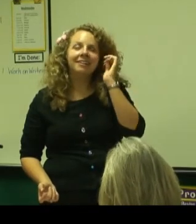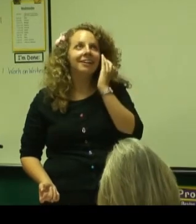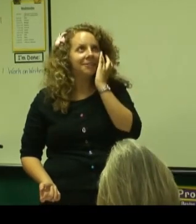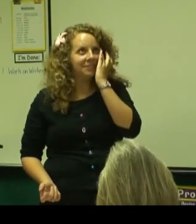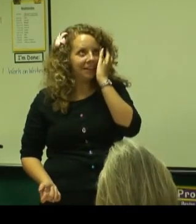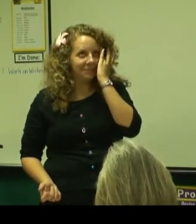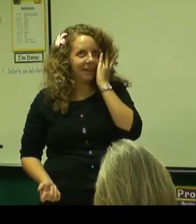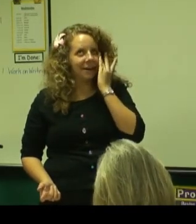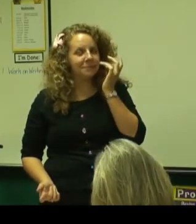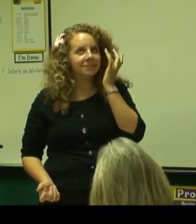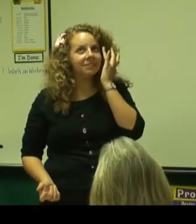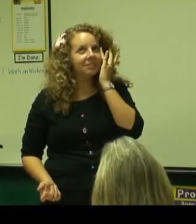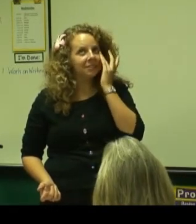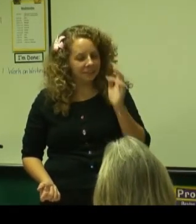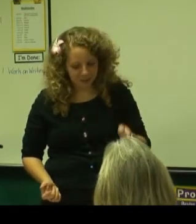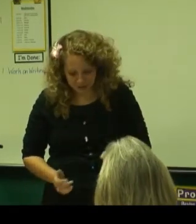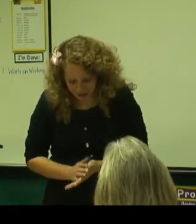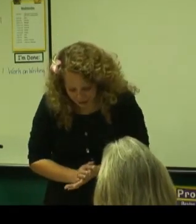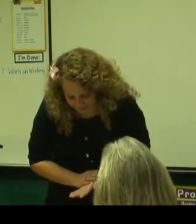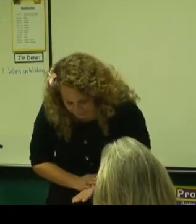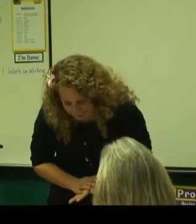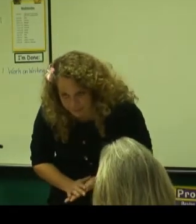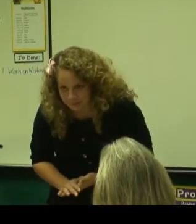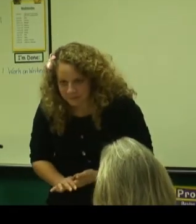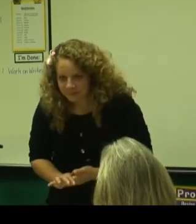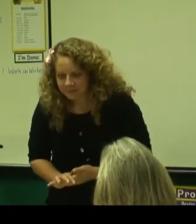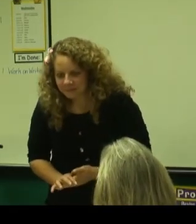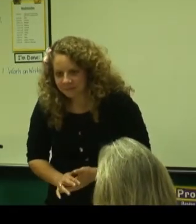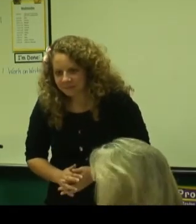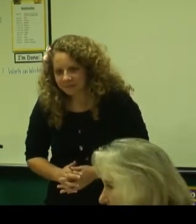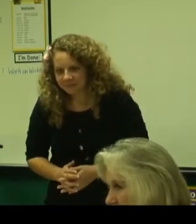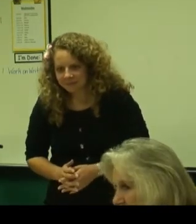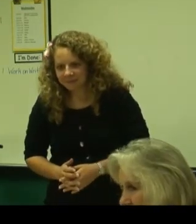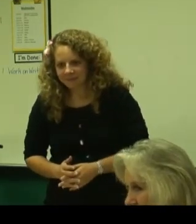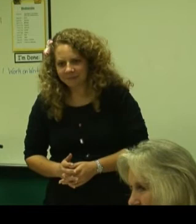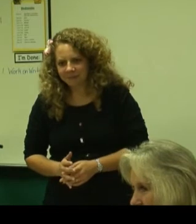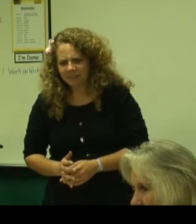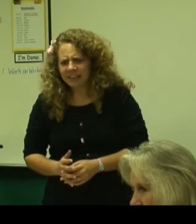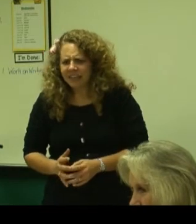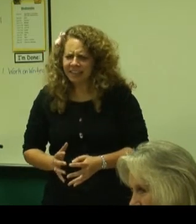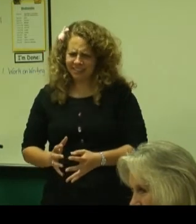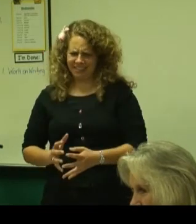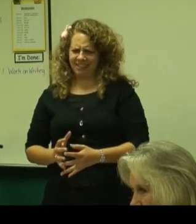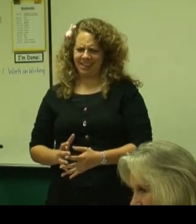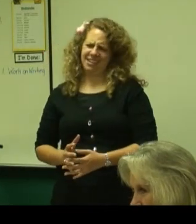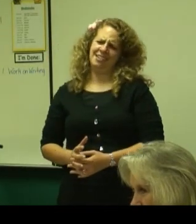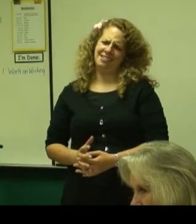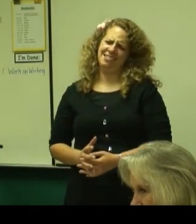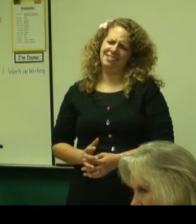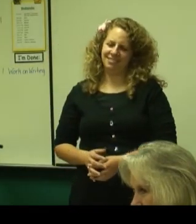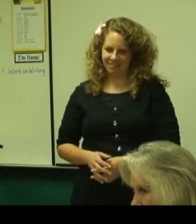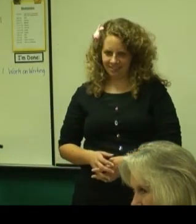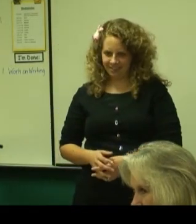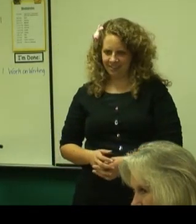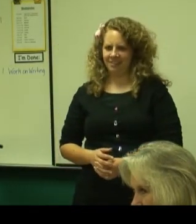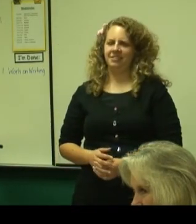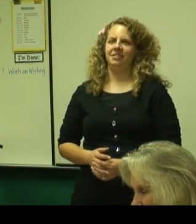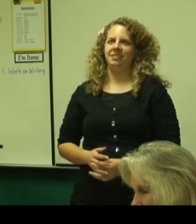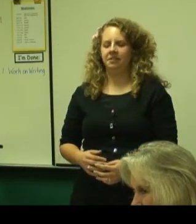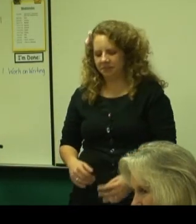I always hate when that happens. Because Okay. it kind of looks like if he's pulling his head back, like, Yeah, because he's like, huh? like asking a question instead of Did it